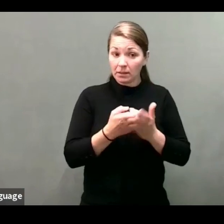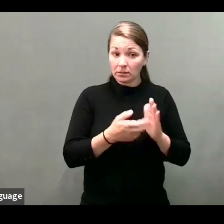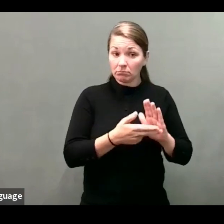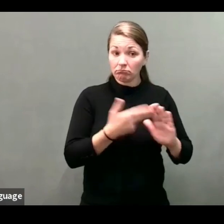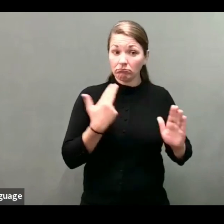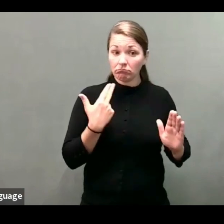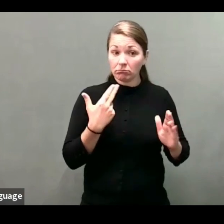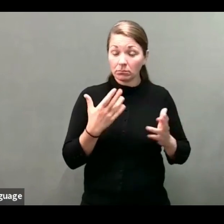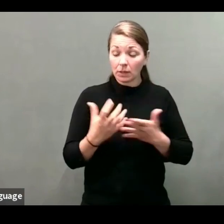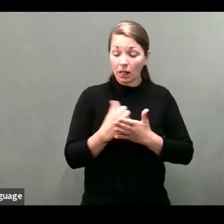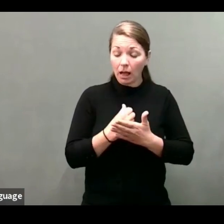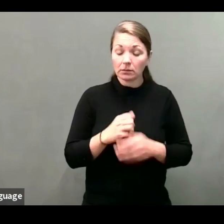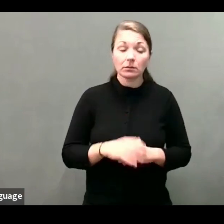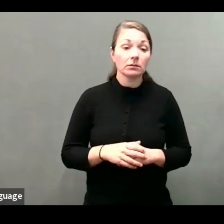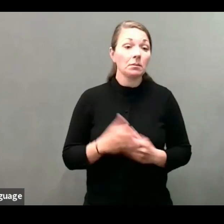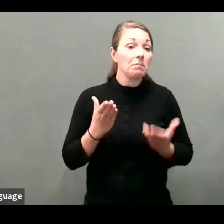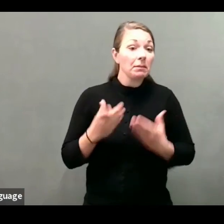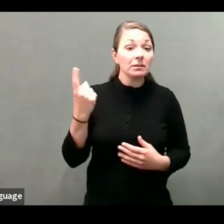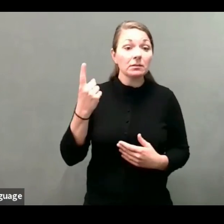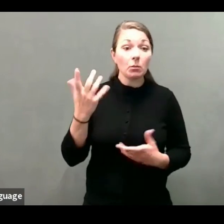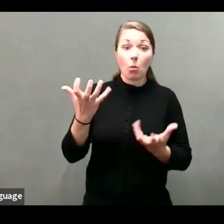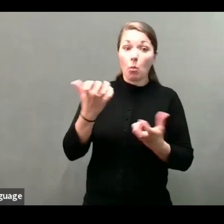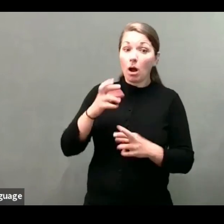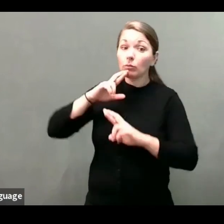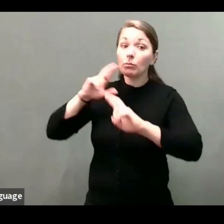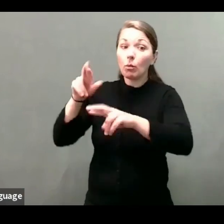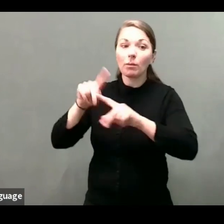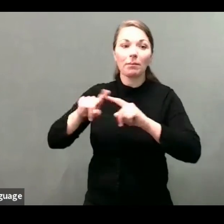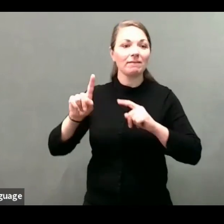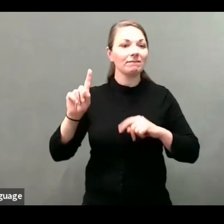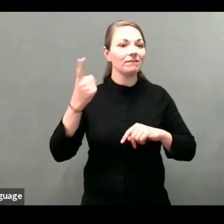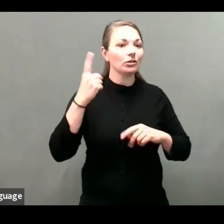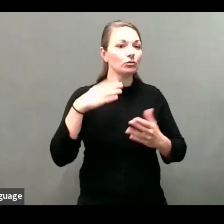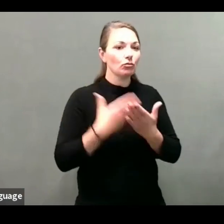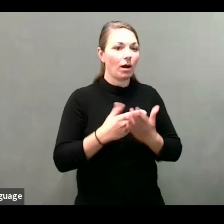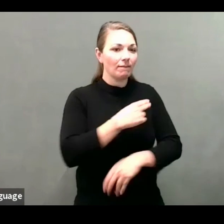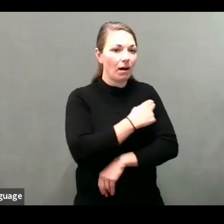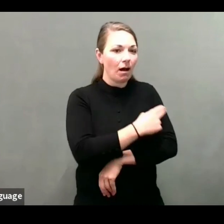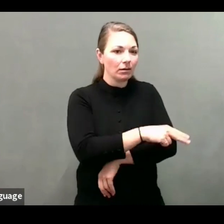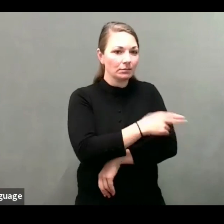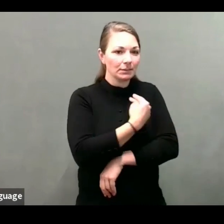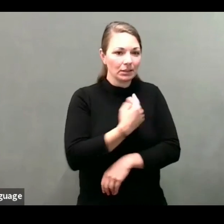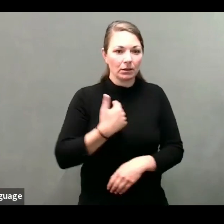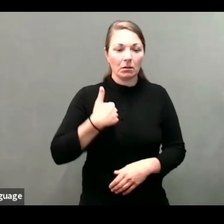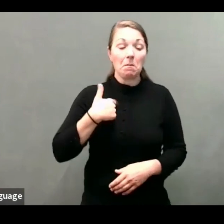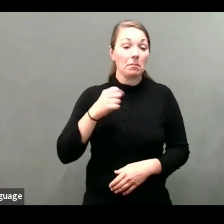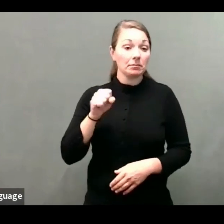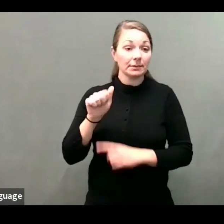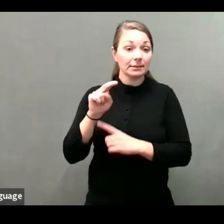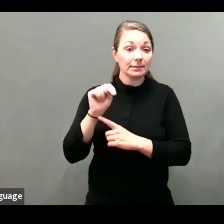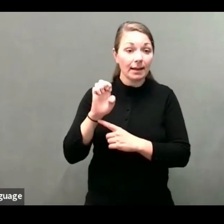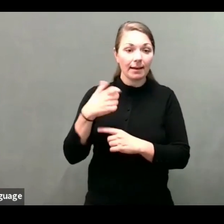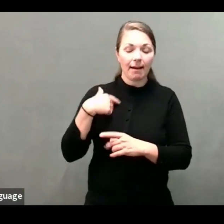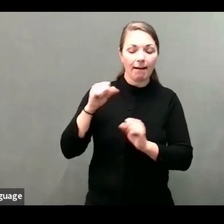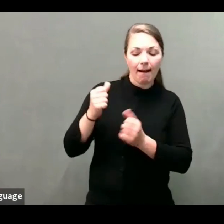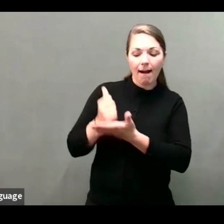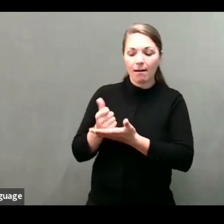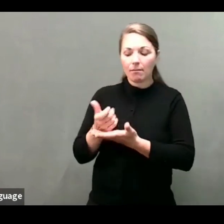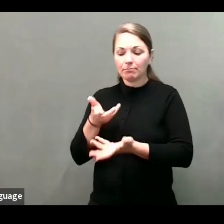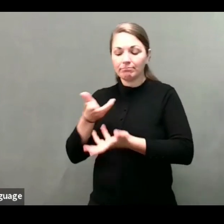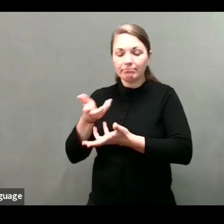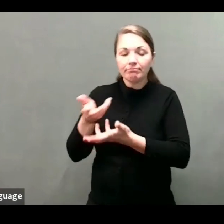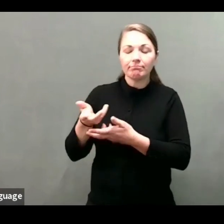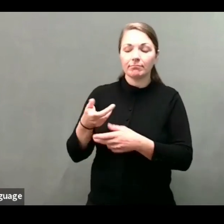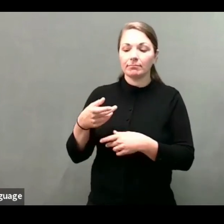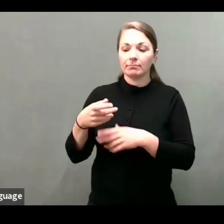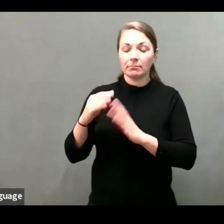to make a report but came into the hospital first, and I, as the SANE, can absolutely help make that report and facilitate